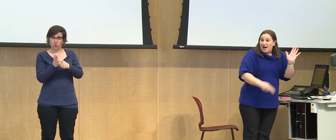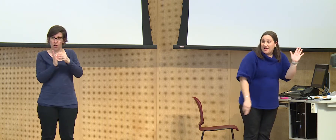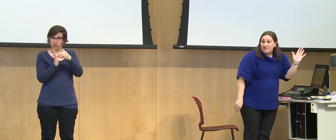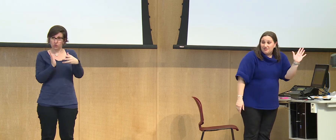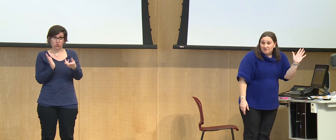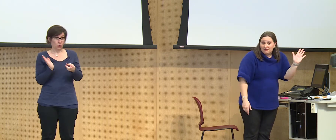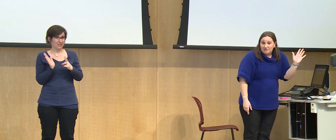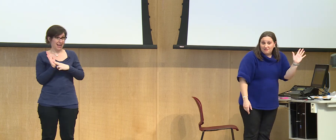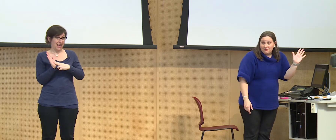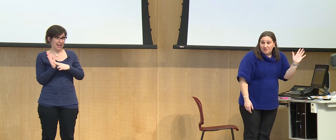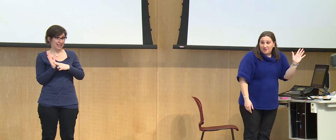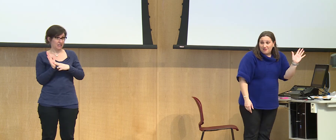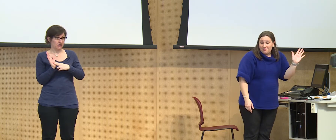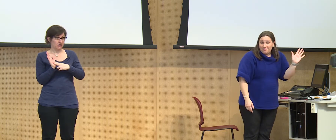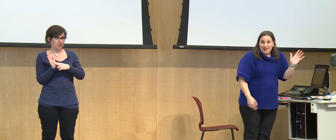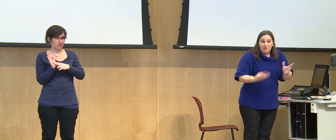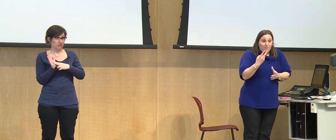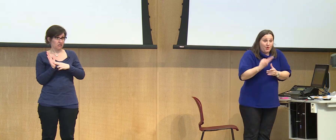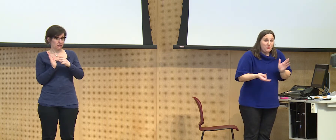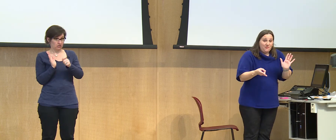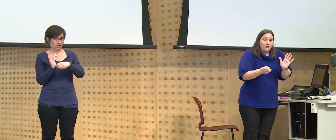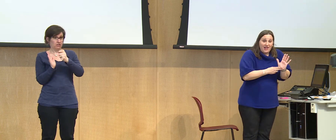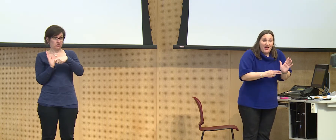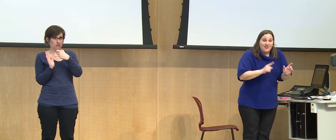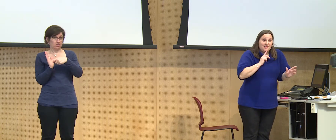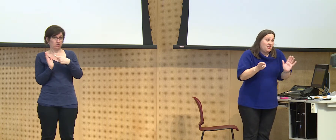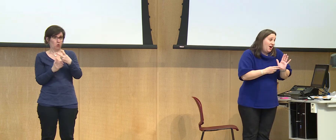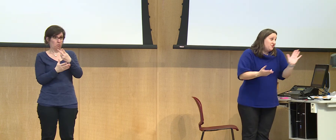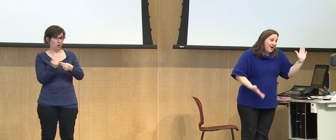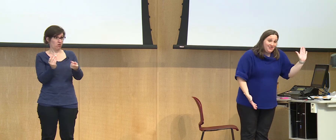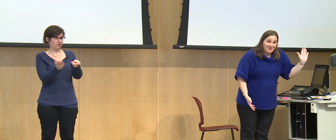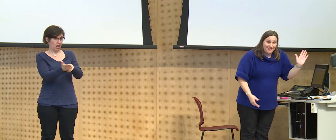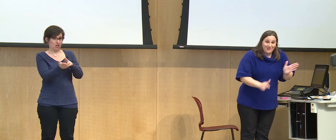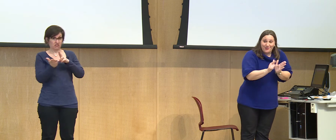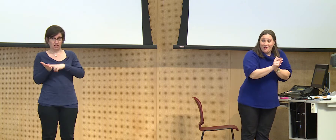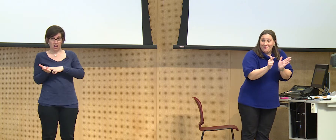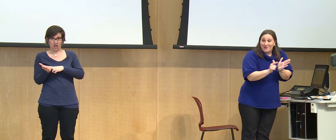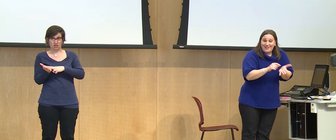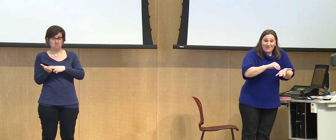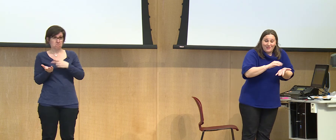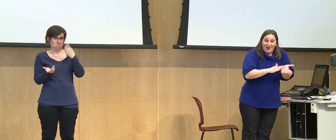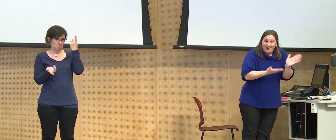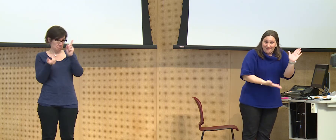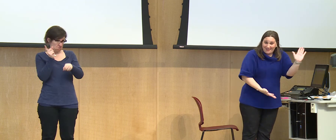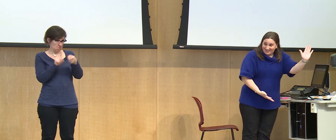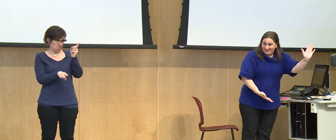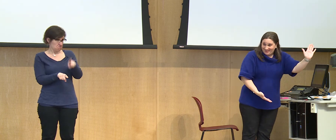sign, right? Both of you sign, it's a contract. So you have your legal document.